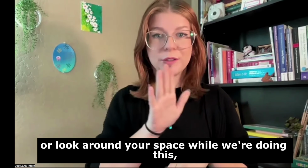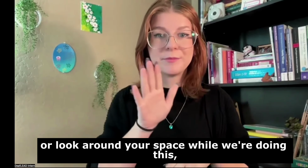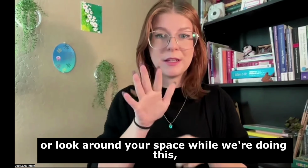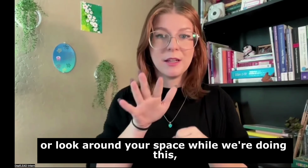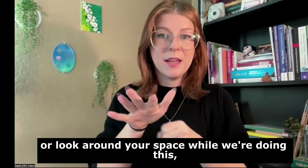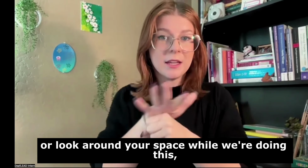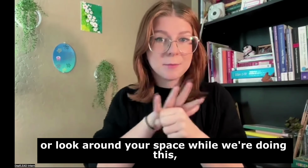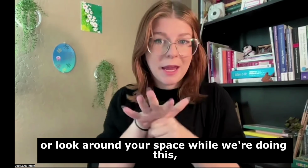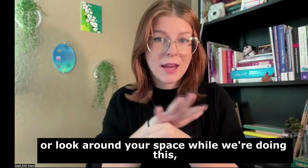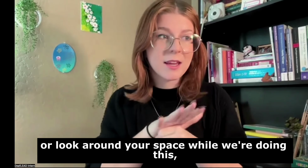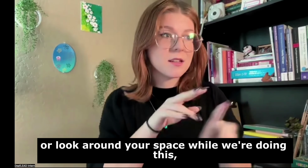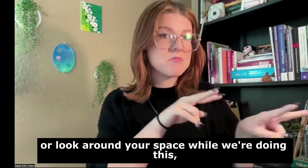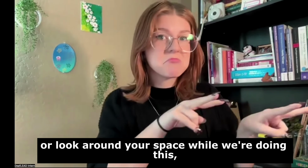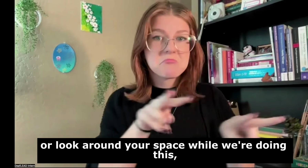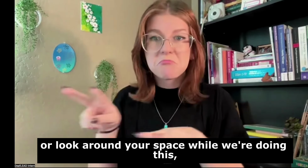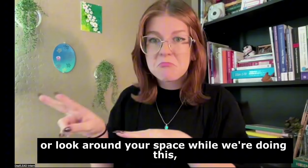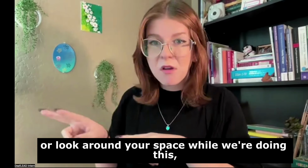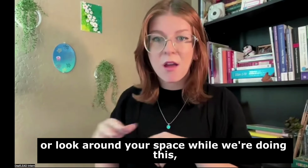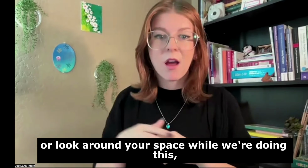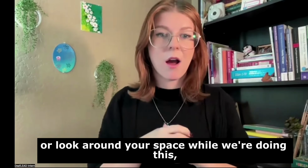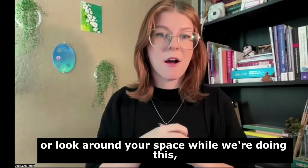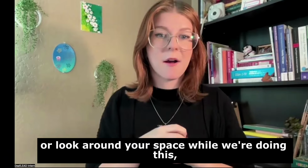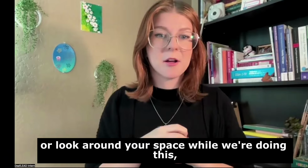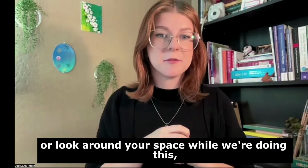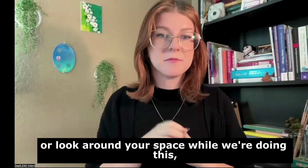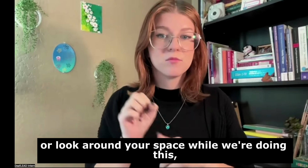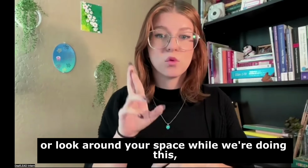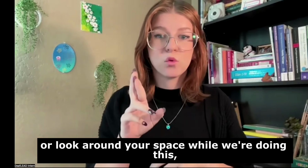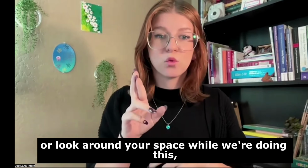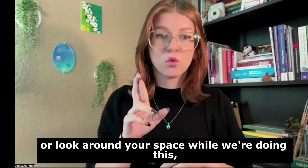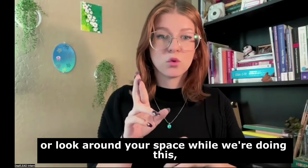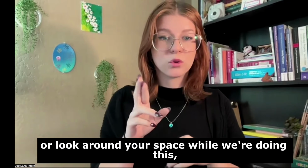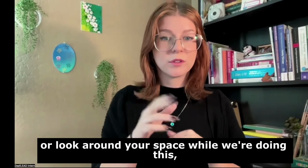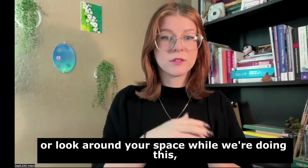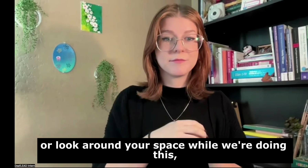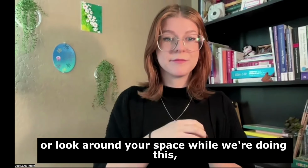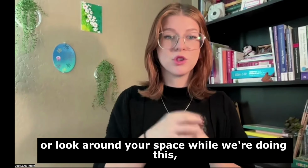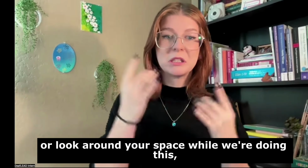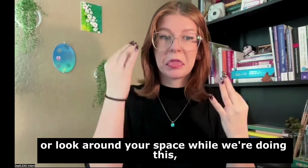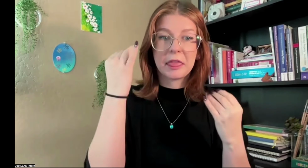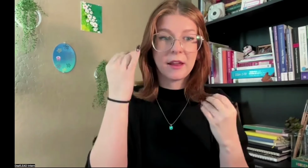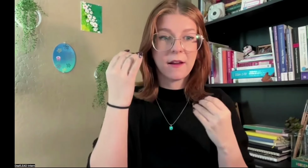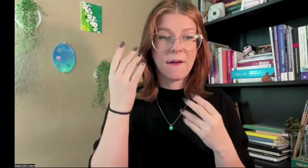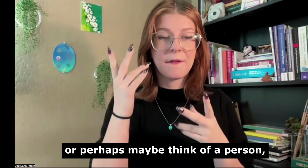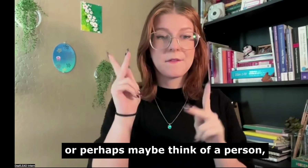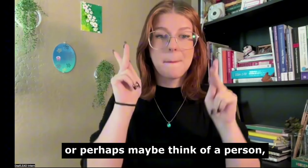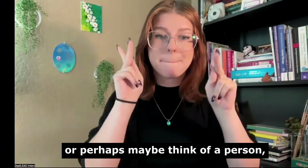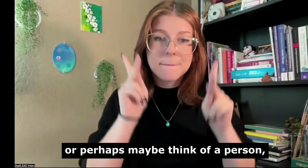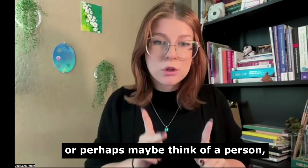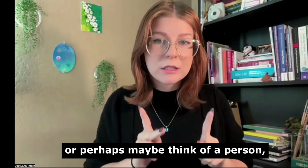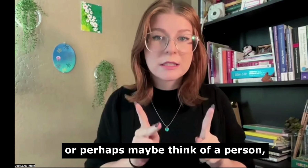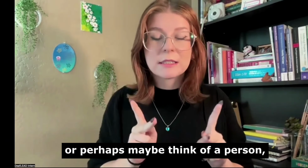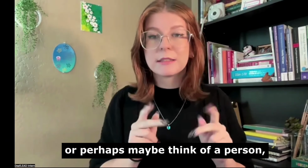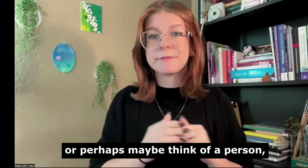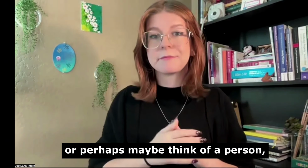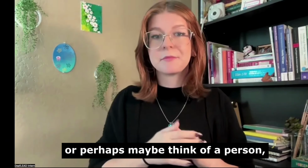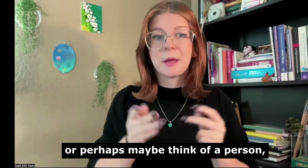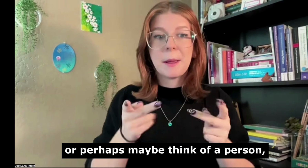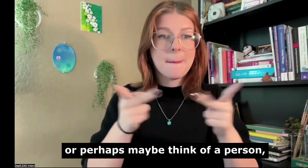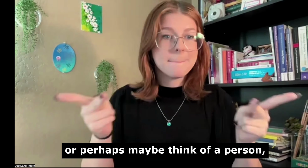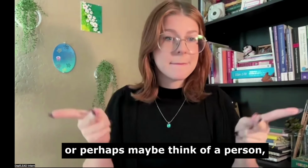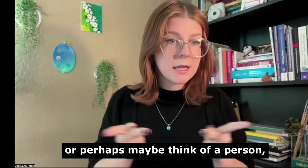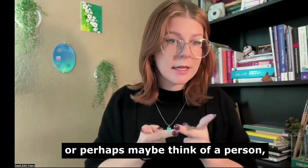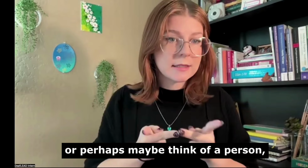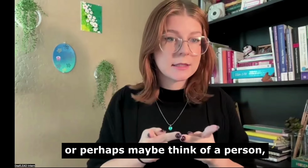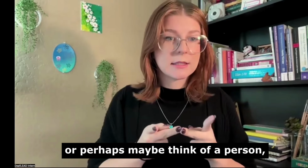eyes or look around your space while we're doing this. Or perhaps